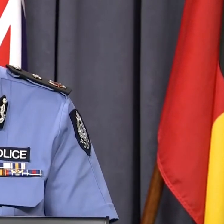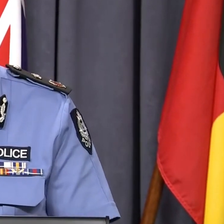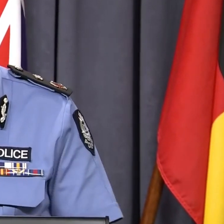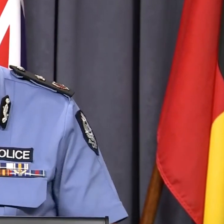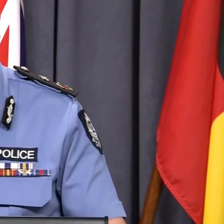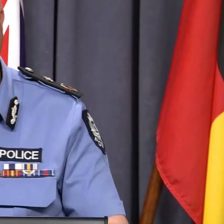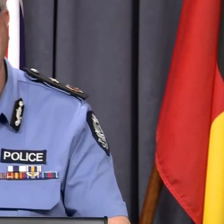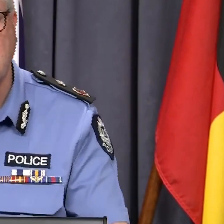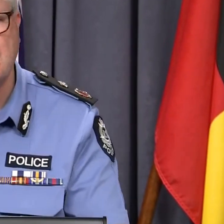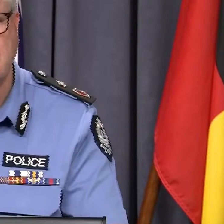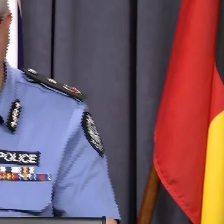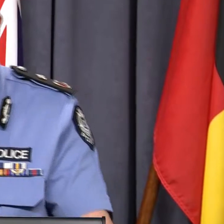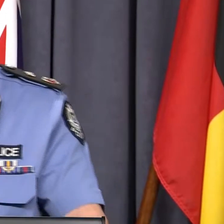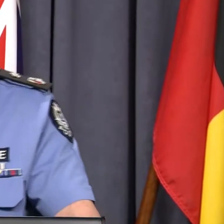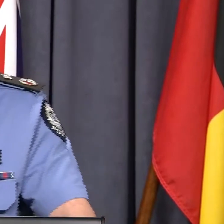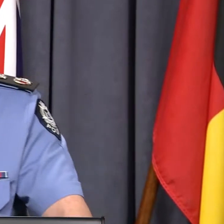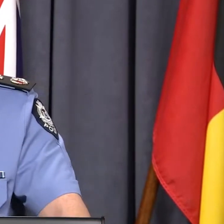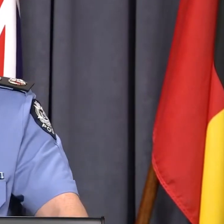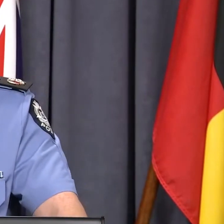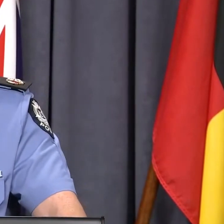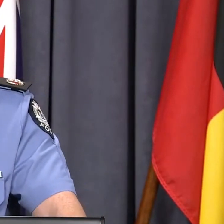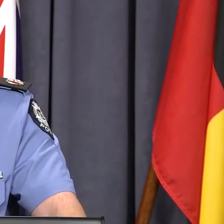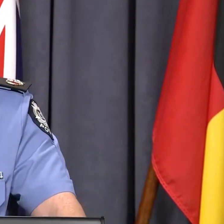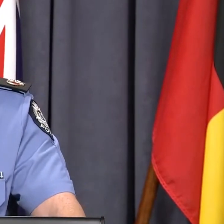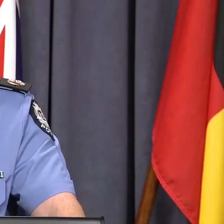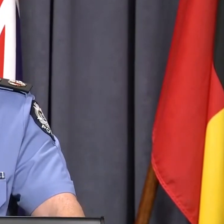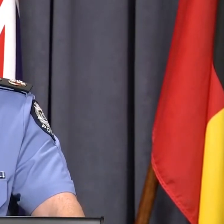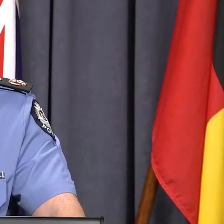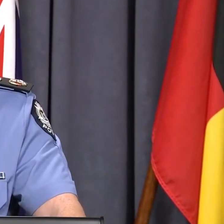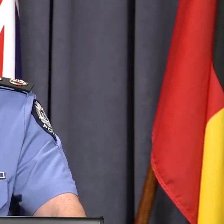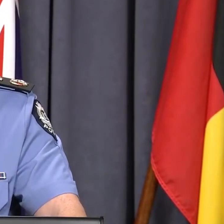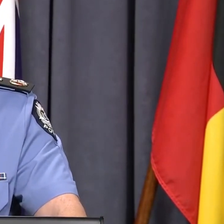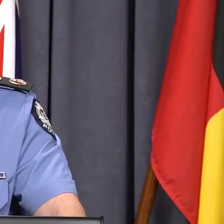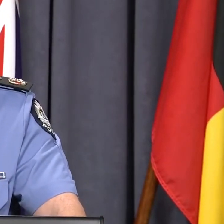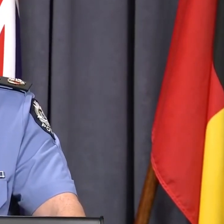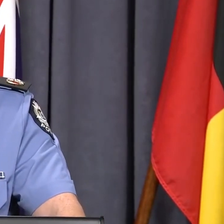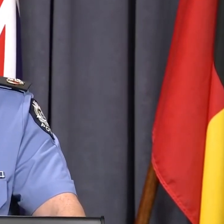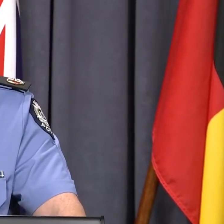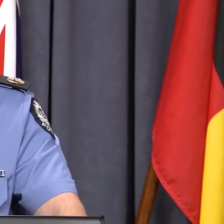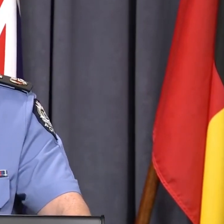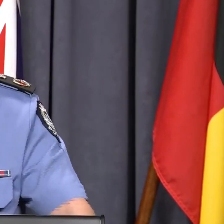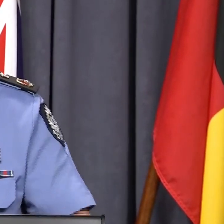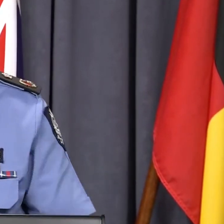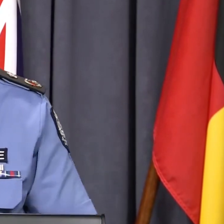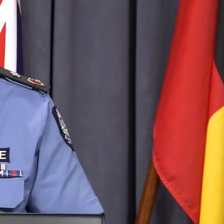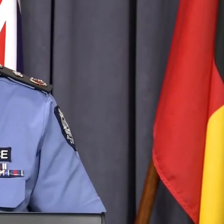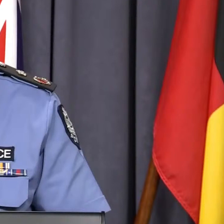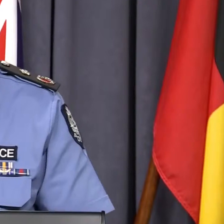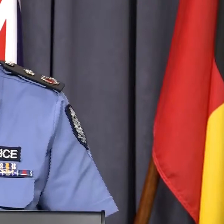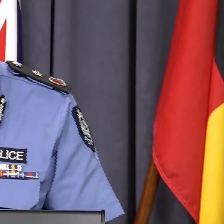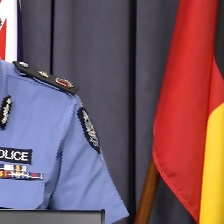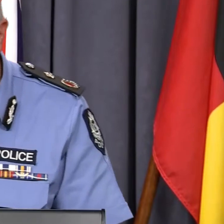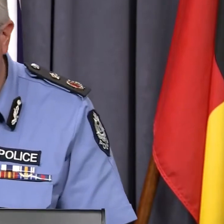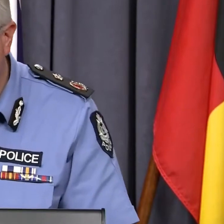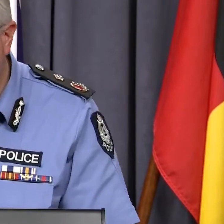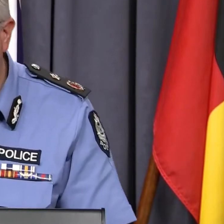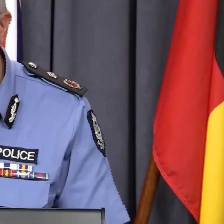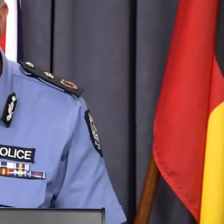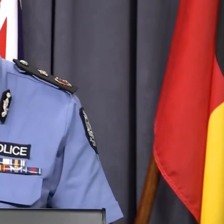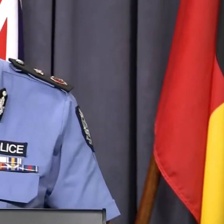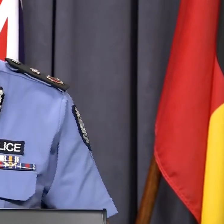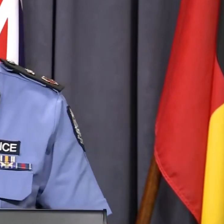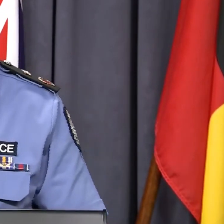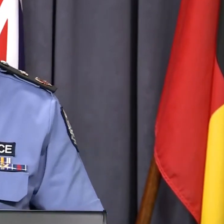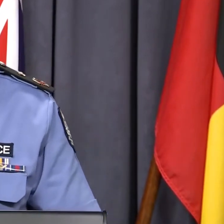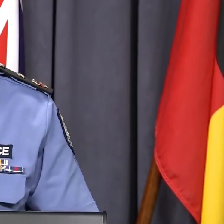situation on the east coast of Australia. On Wednesday, Western Australia changed its border arrangements with Victoria,